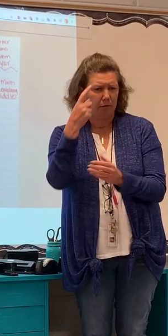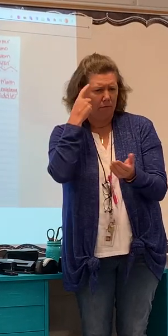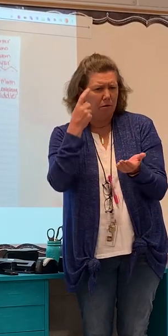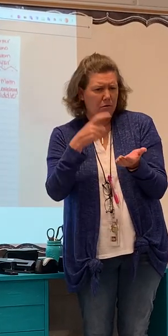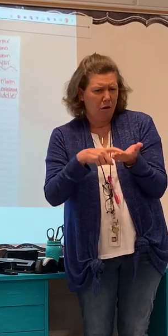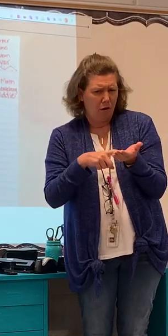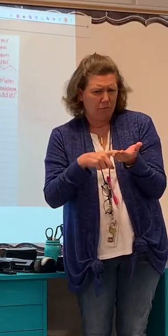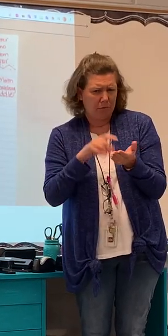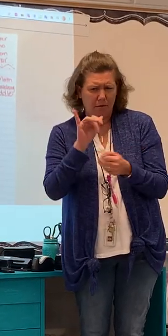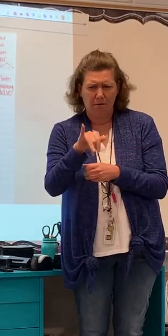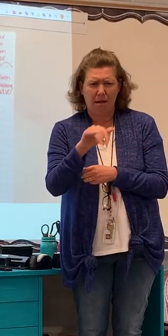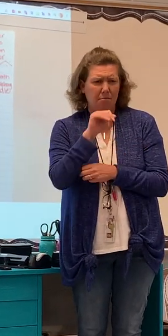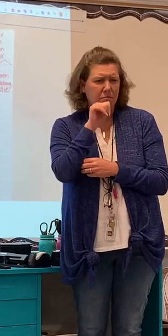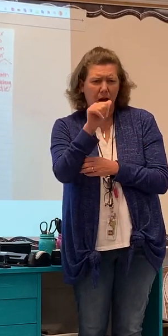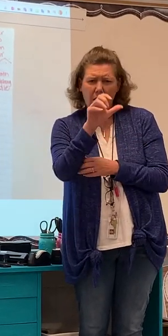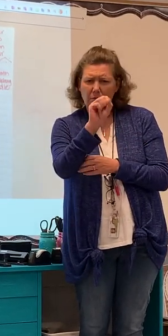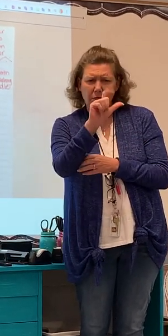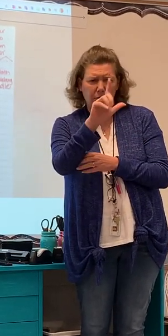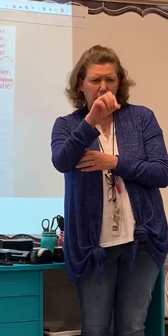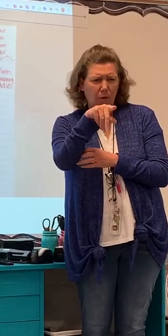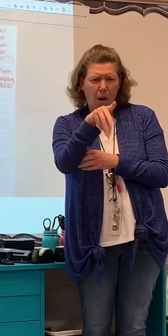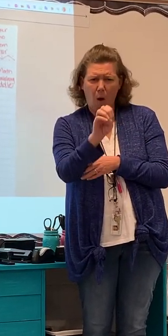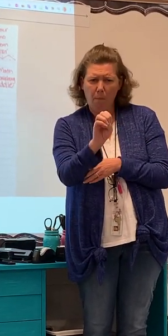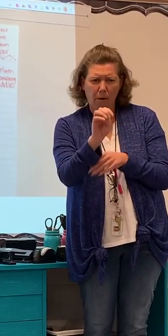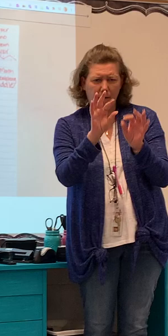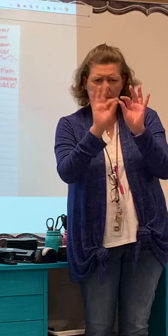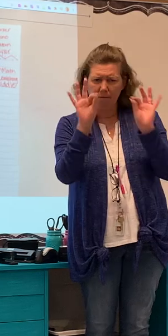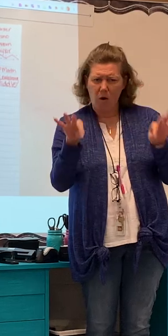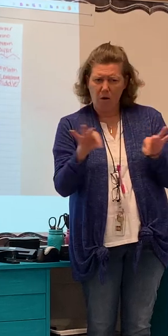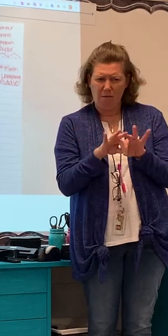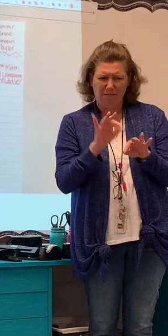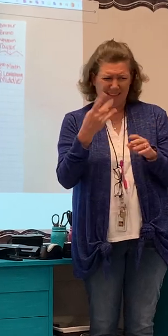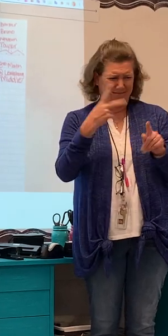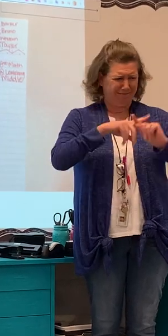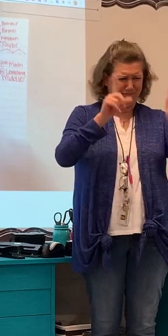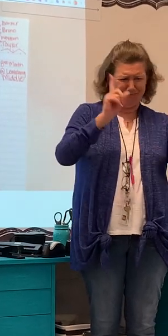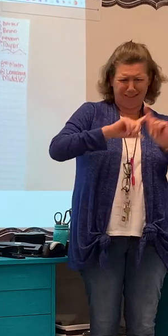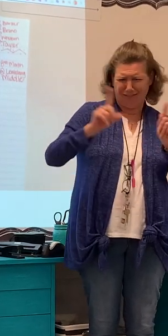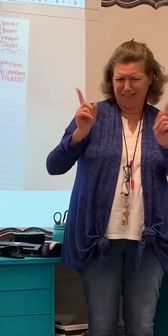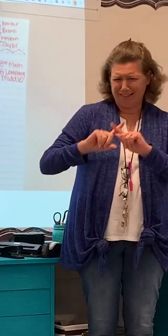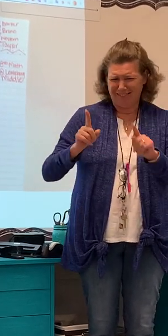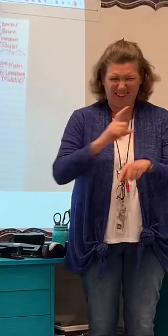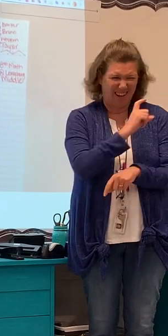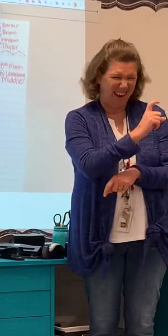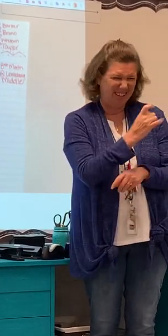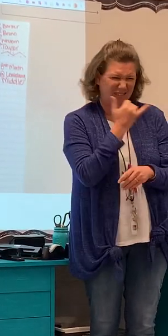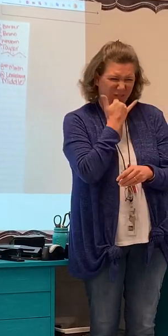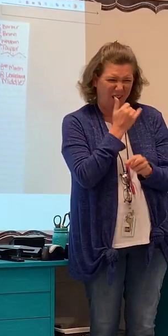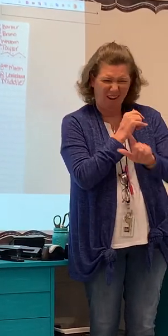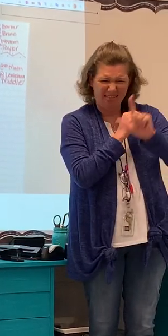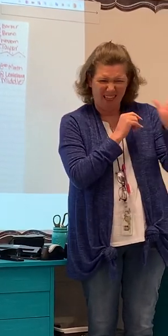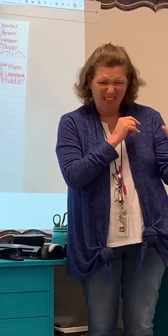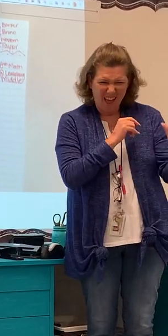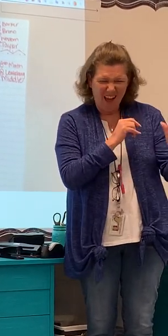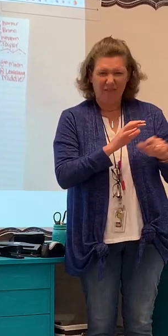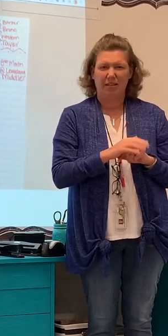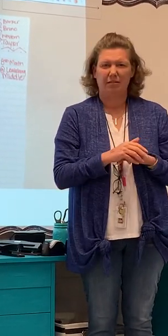not in slope-intercept form. The form is crazy. It's all over the place. X is over here on the left side. When in